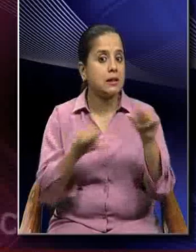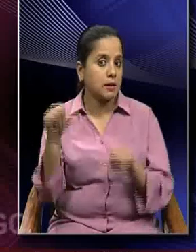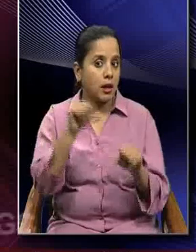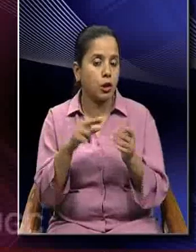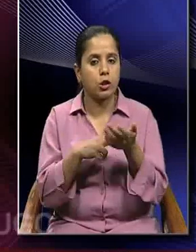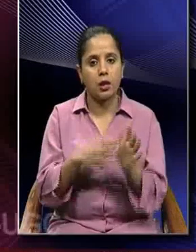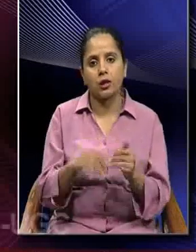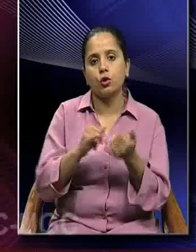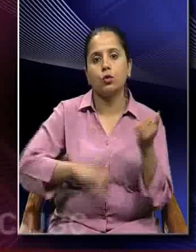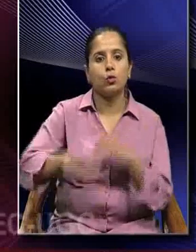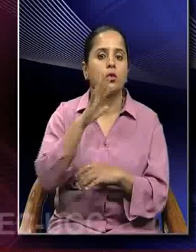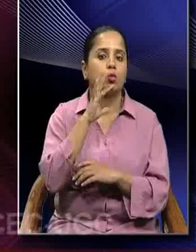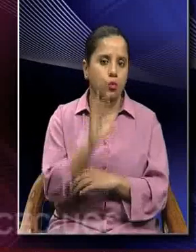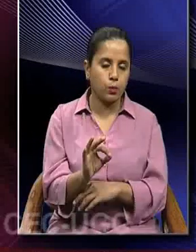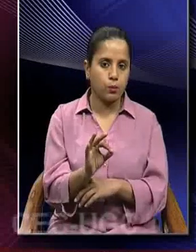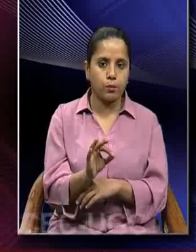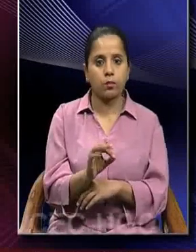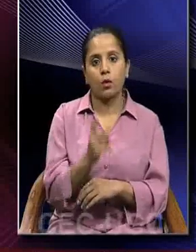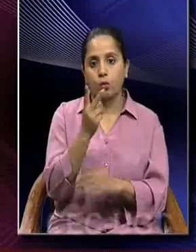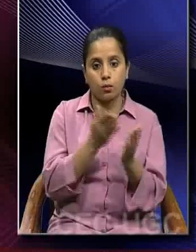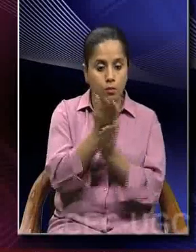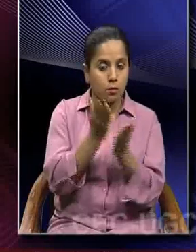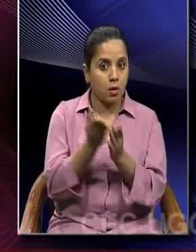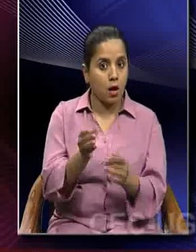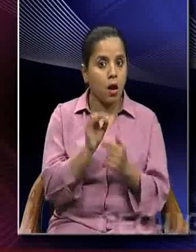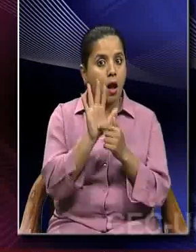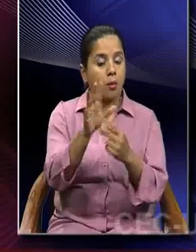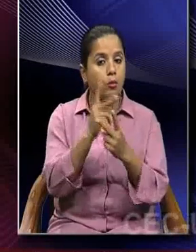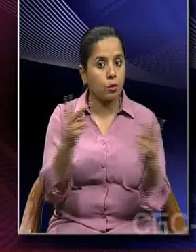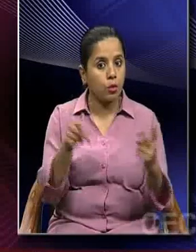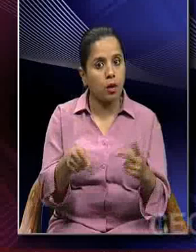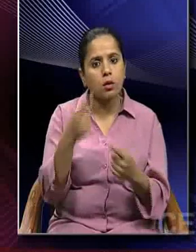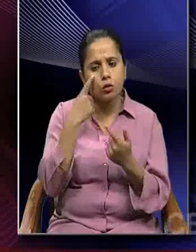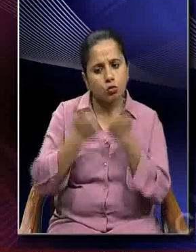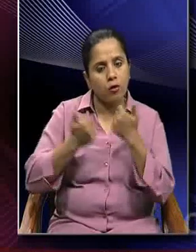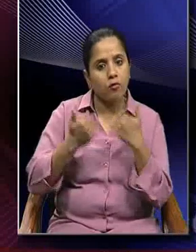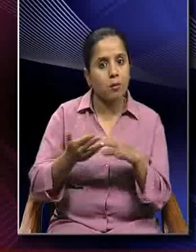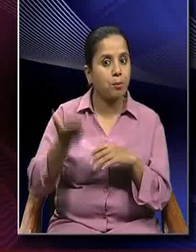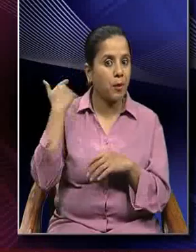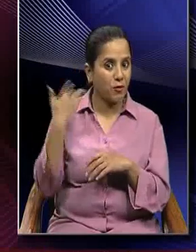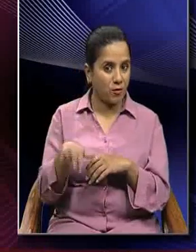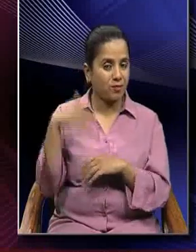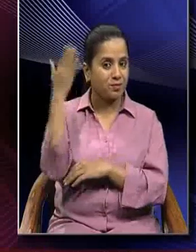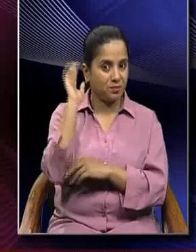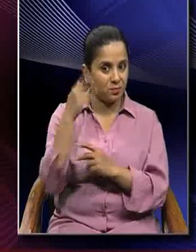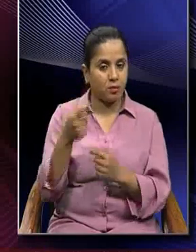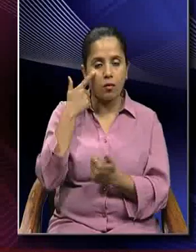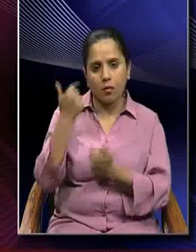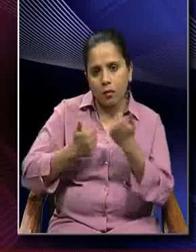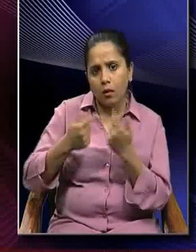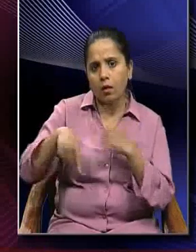nature of social reality. Two of the major approaches were examined in the previous session, and we examined